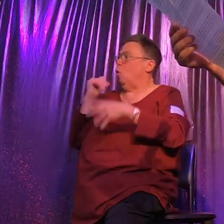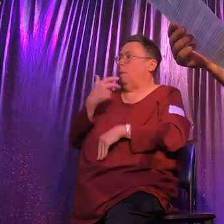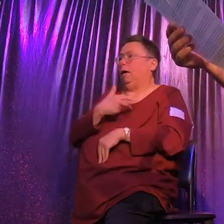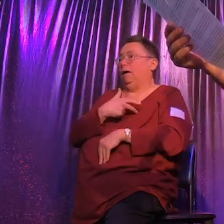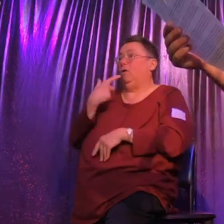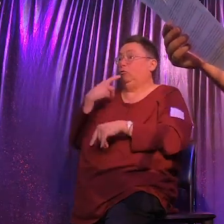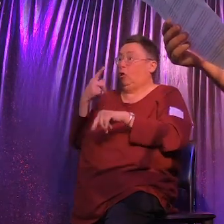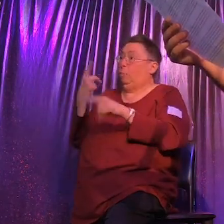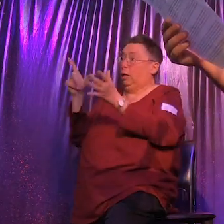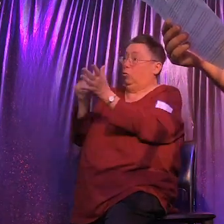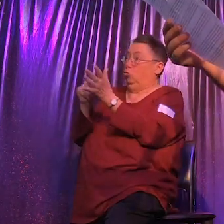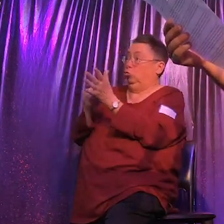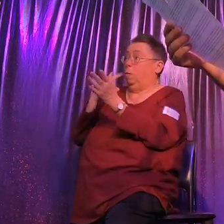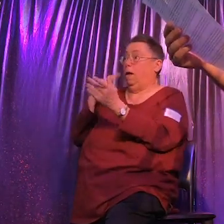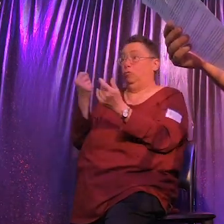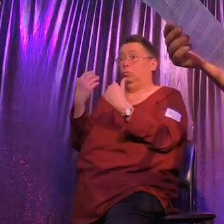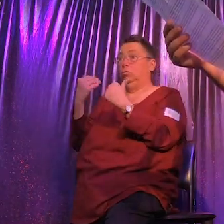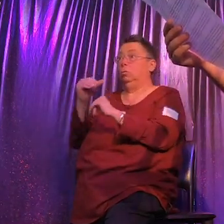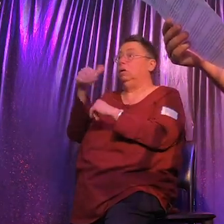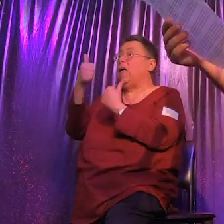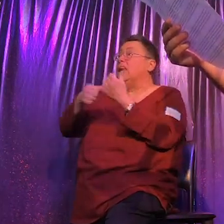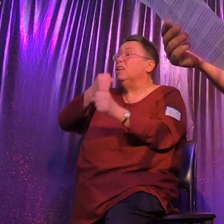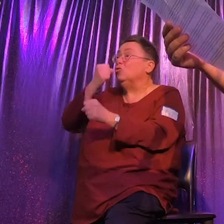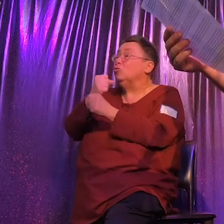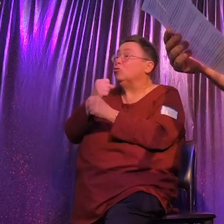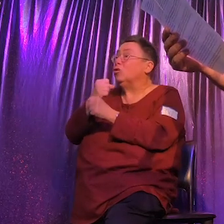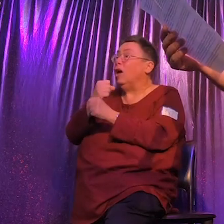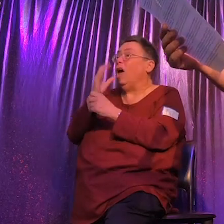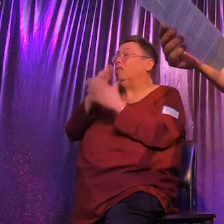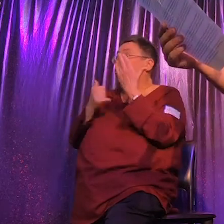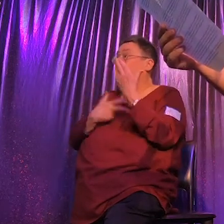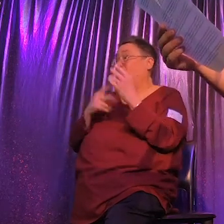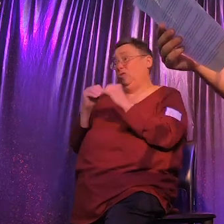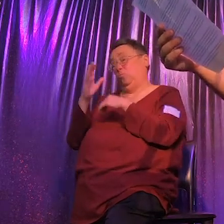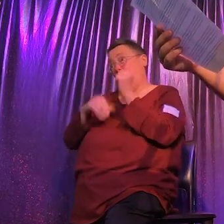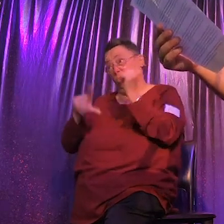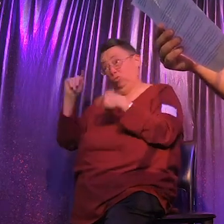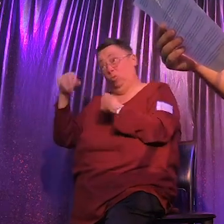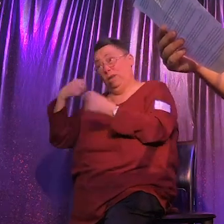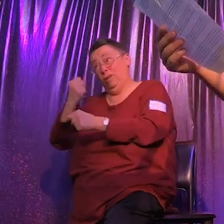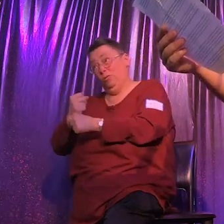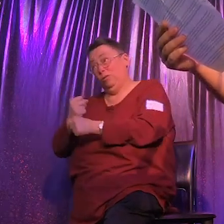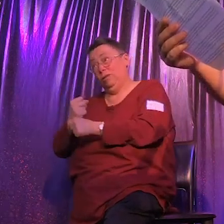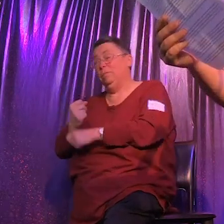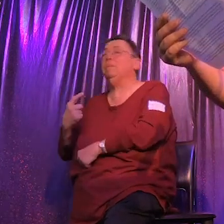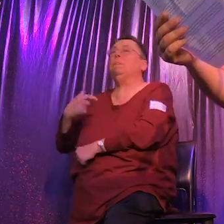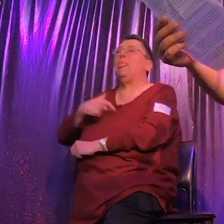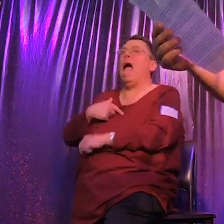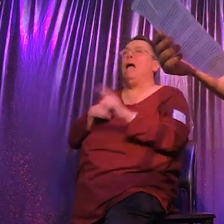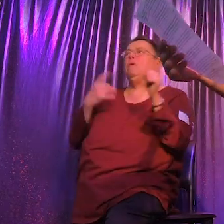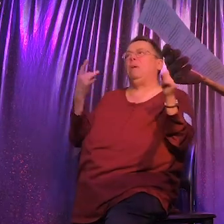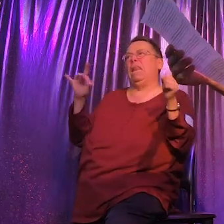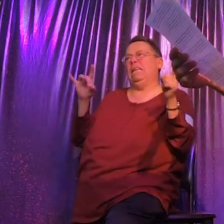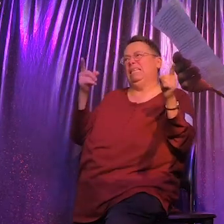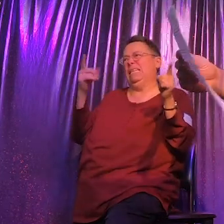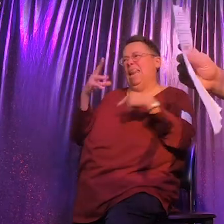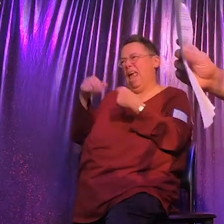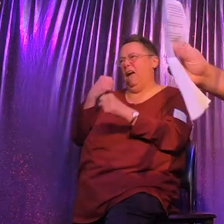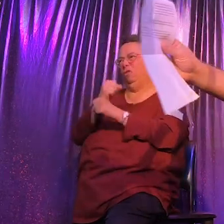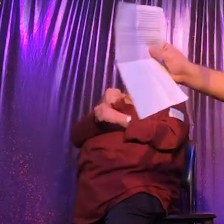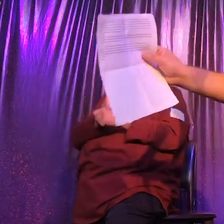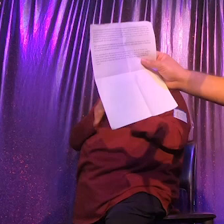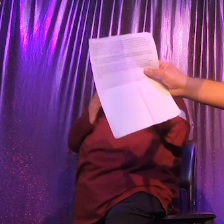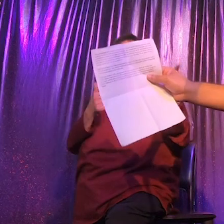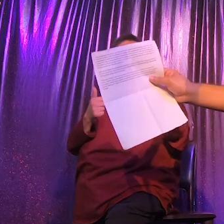been at the paper for at least a decade, and some of us for well over two decades. I'm at about 18 and a half years myself,